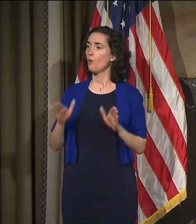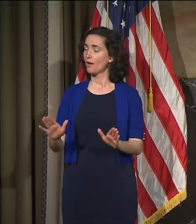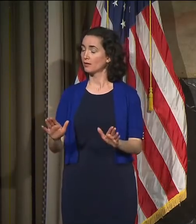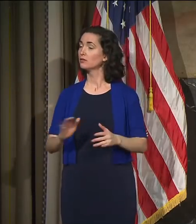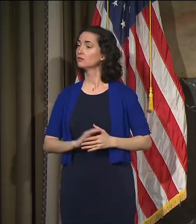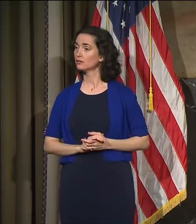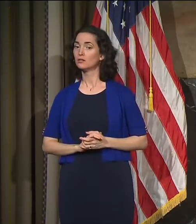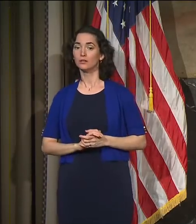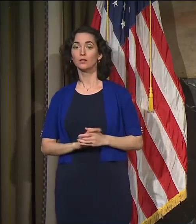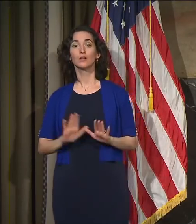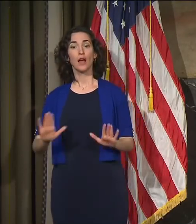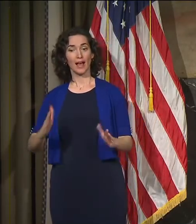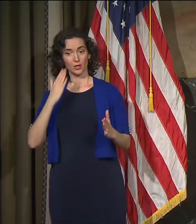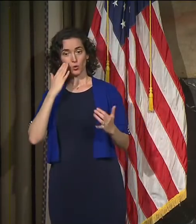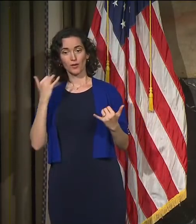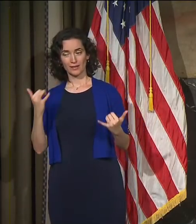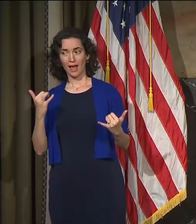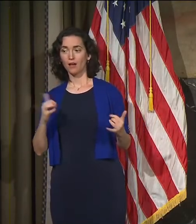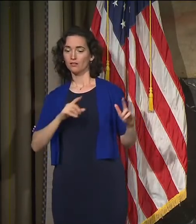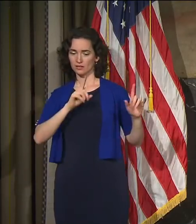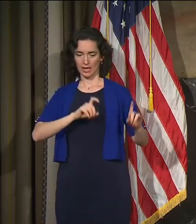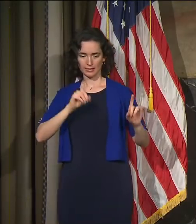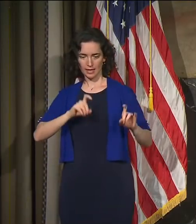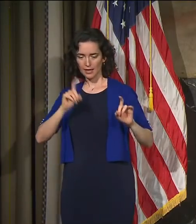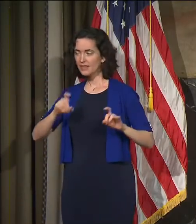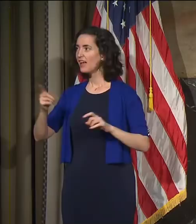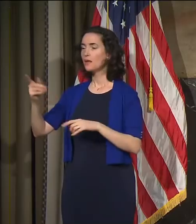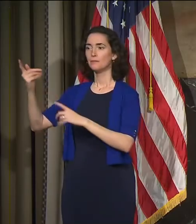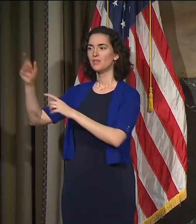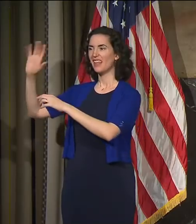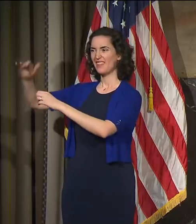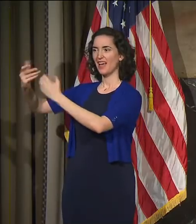every reason to believe that both the Pfizer and the Moderna vaccines will be